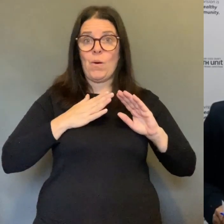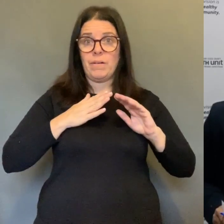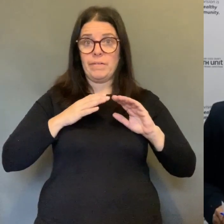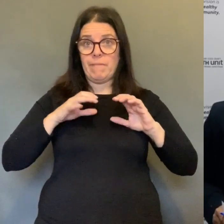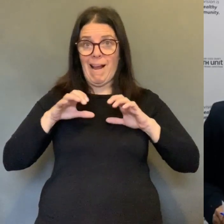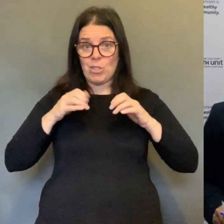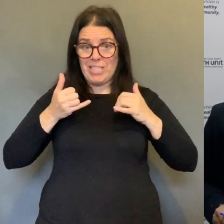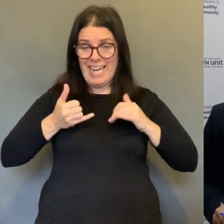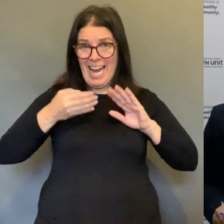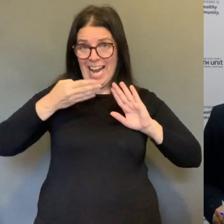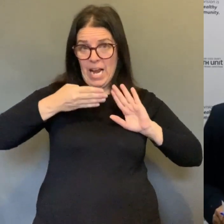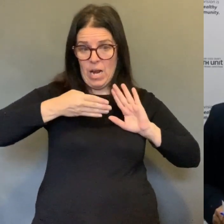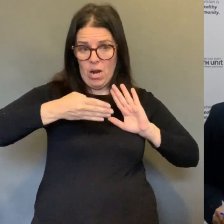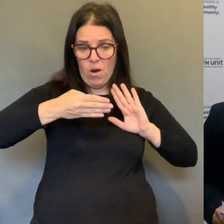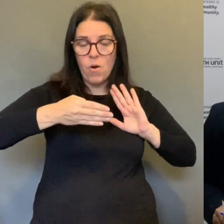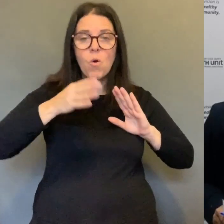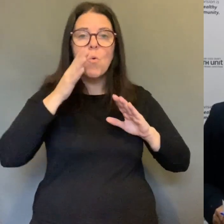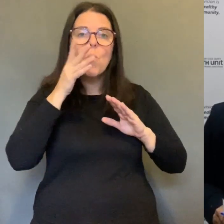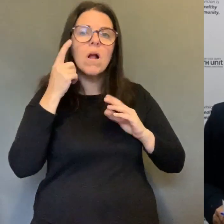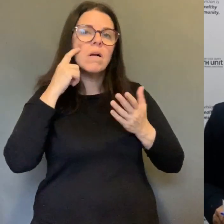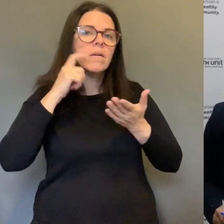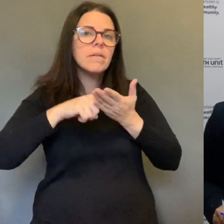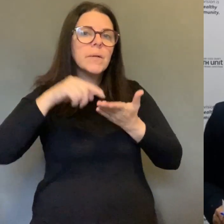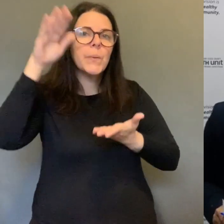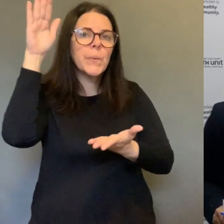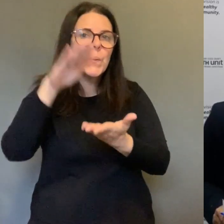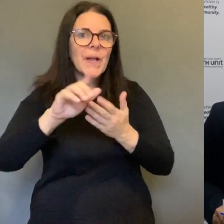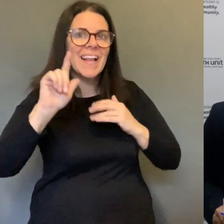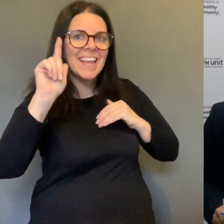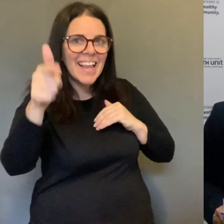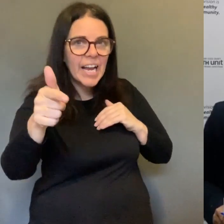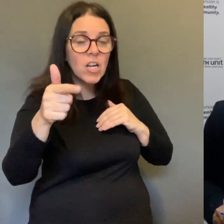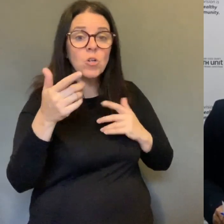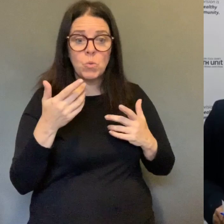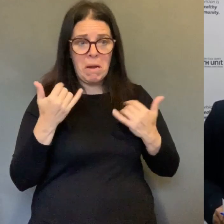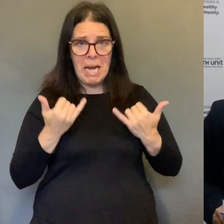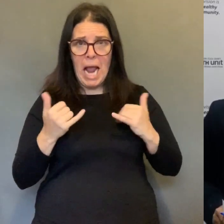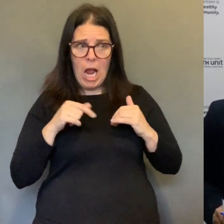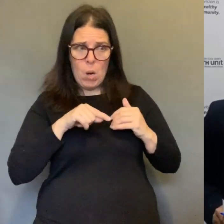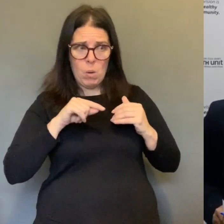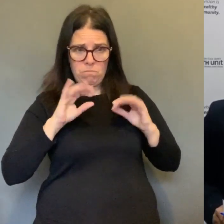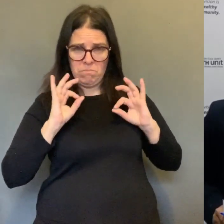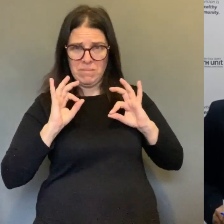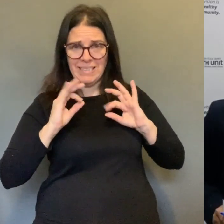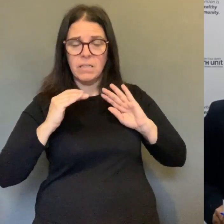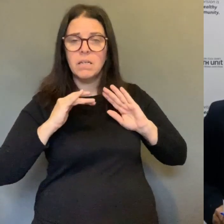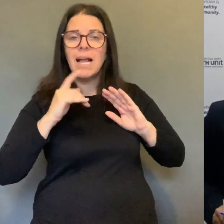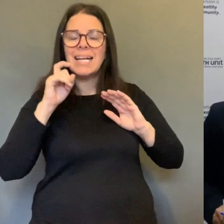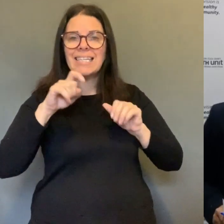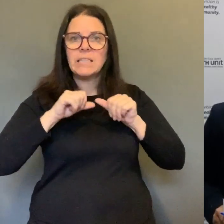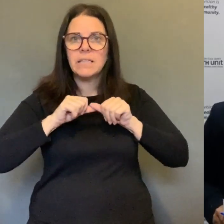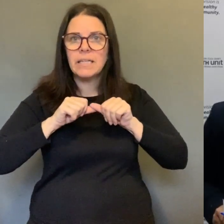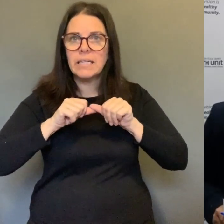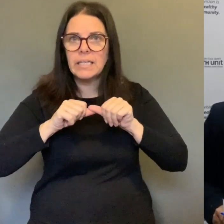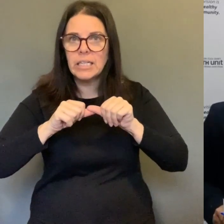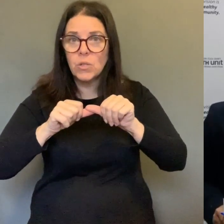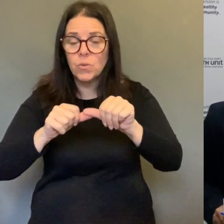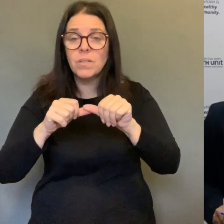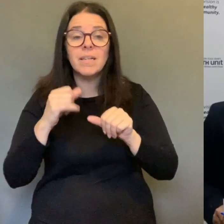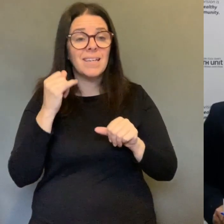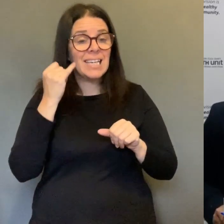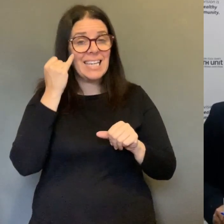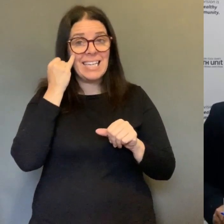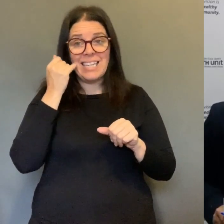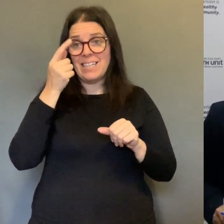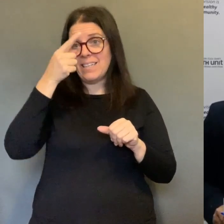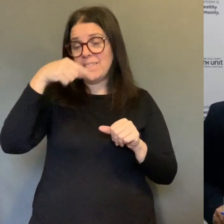there. And we have to put all those measures in place to then limit the spread of those cases out in the community at a broader